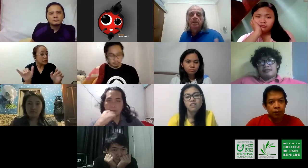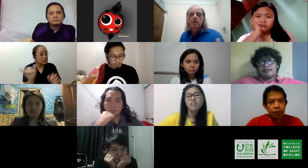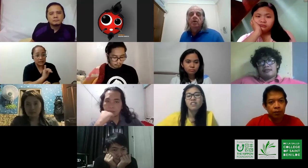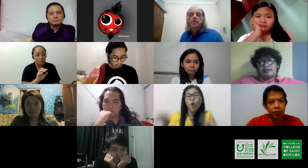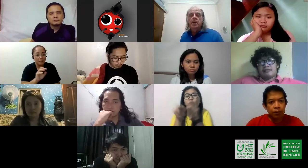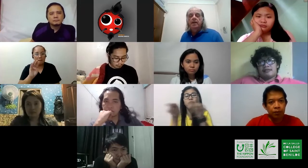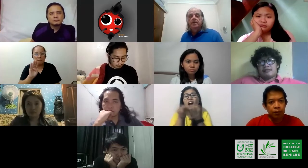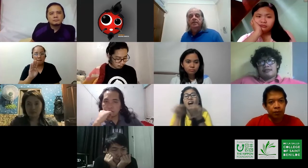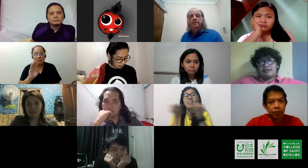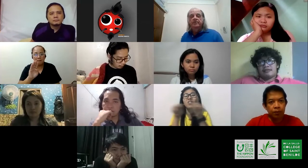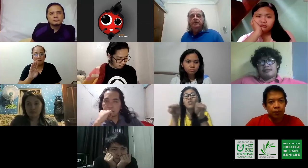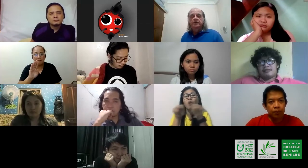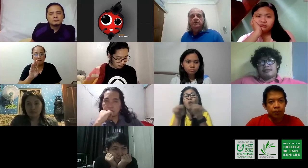all the island and villages.